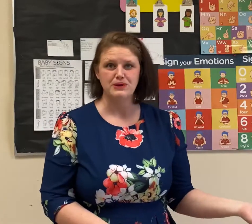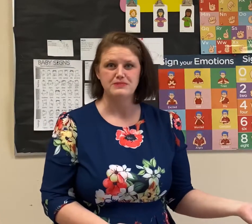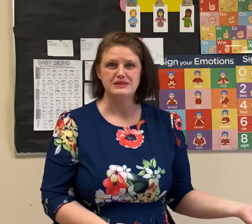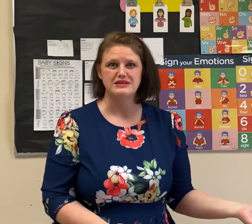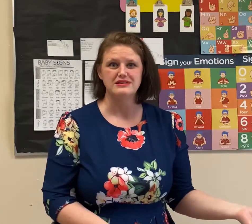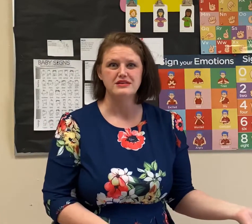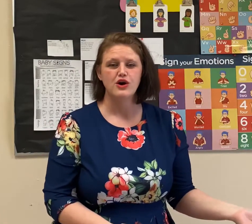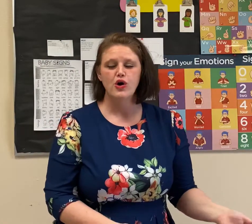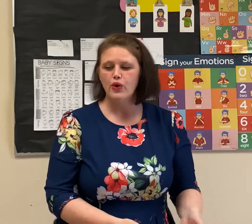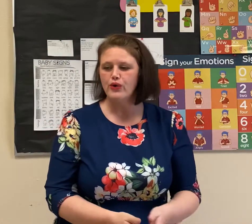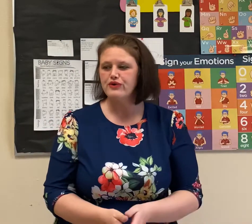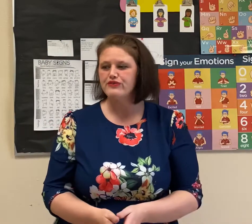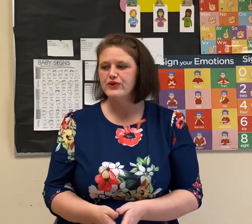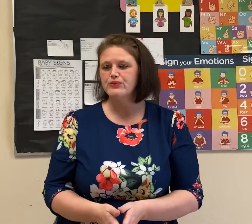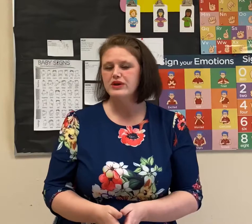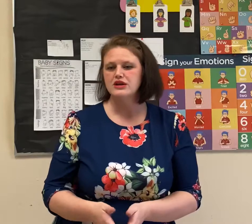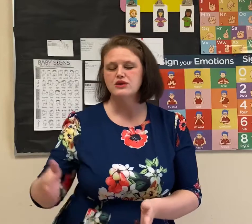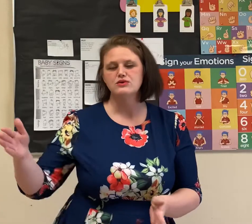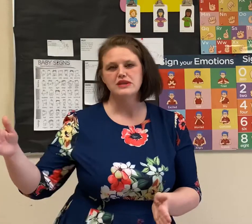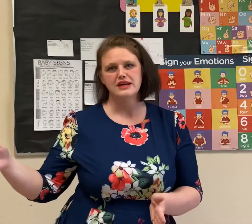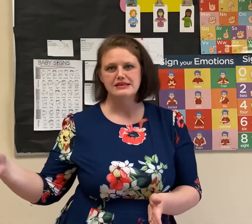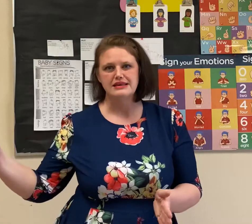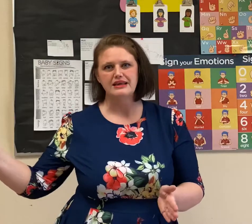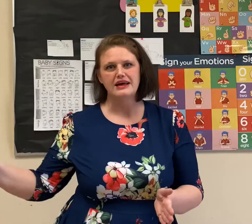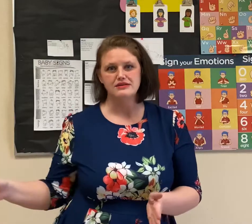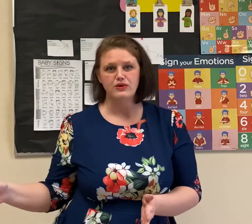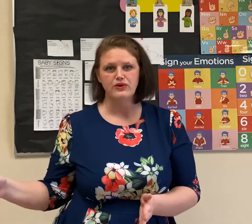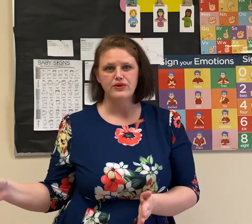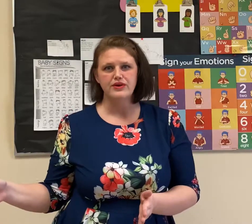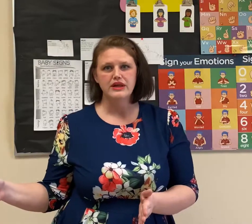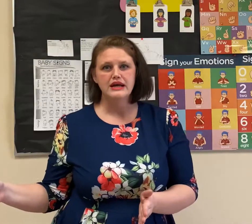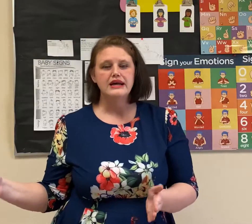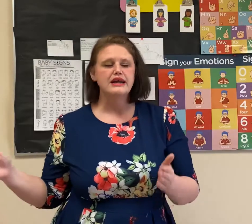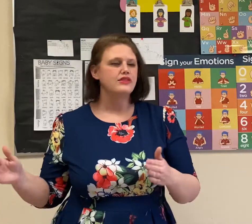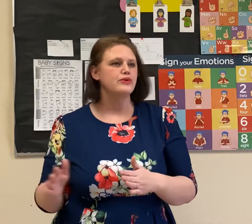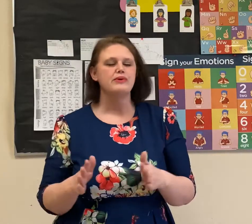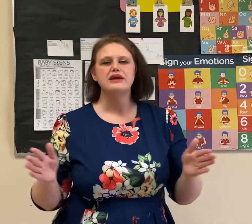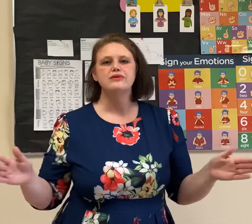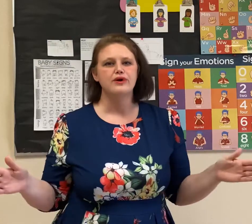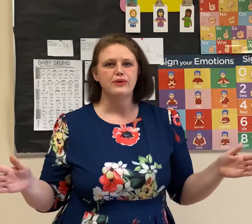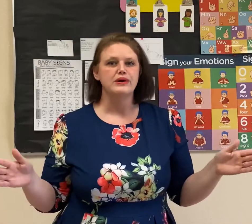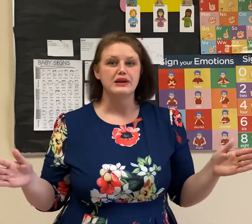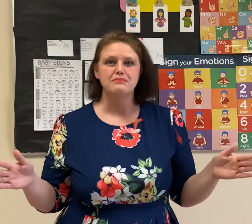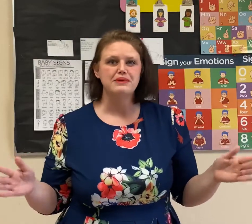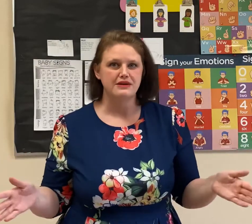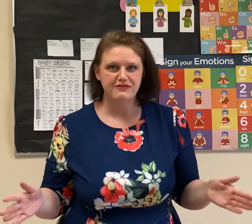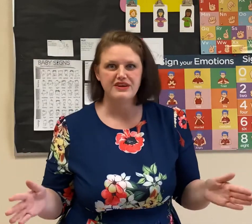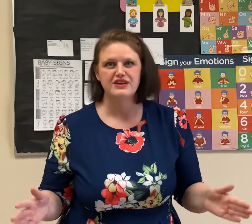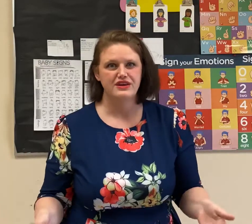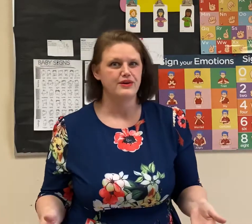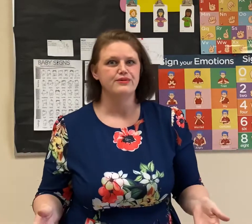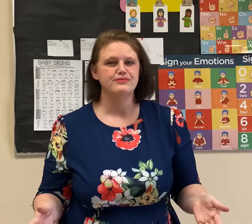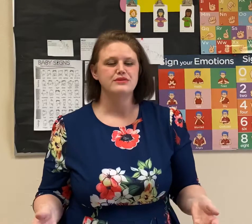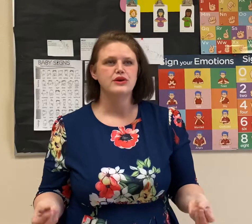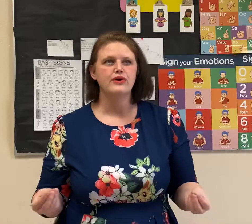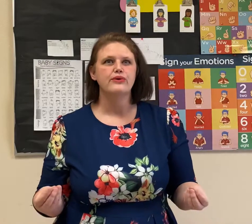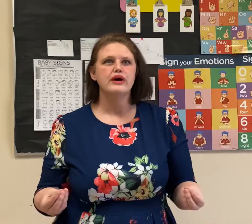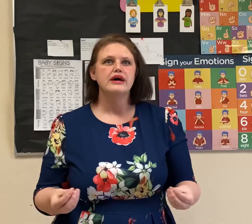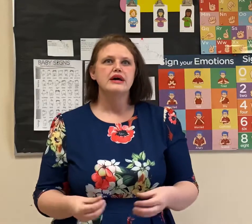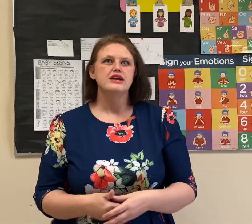purposes, or if you want to use ASL as a whole, either way you go are going to benefit you. So you get